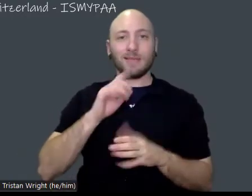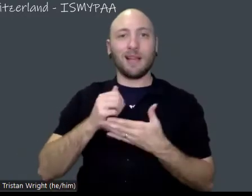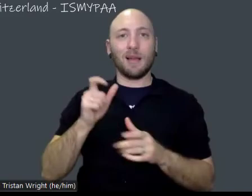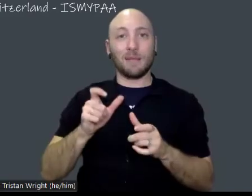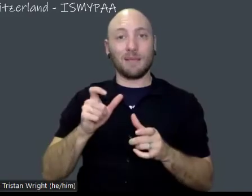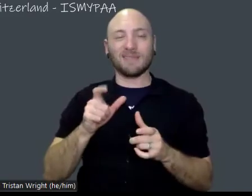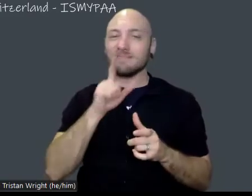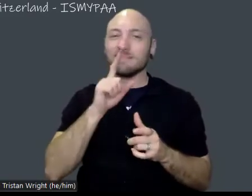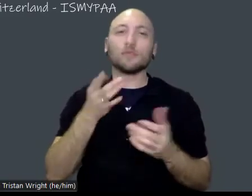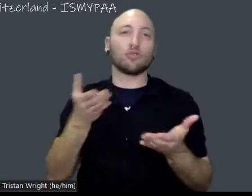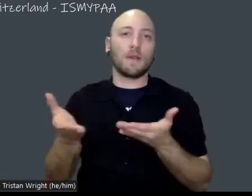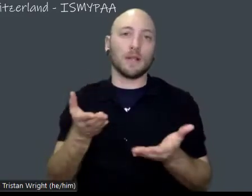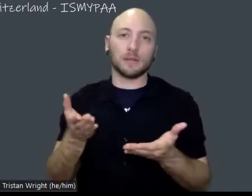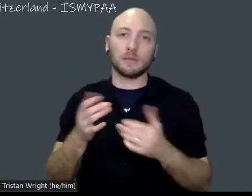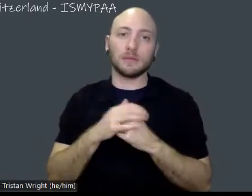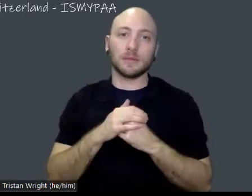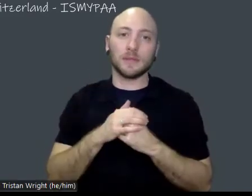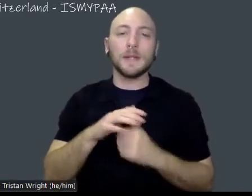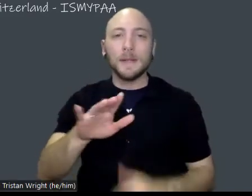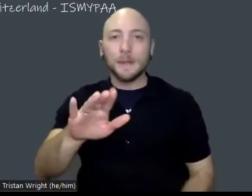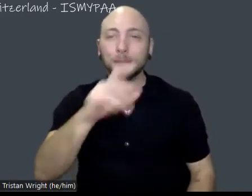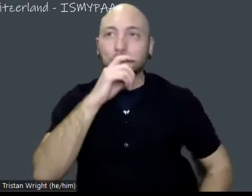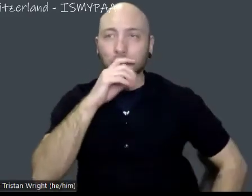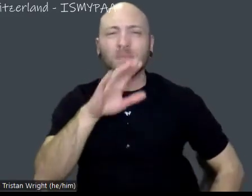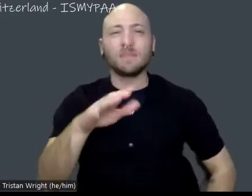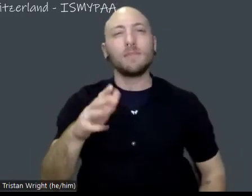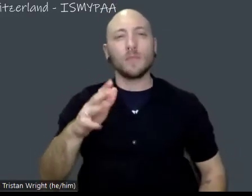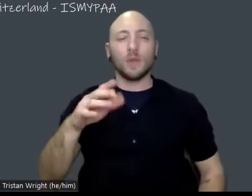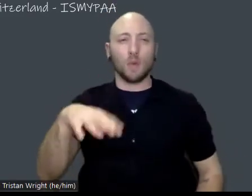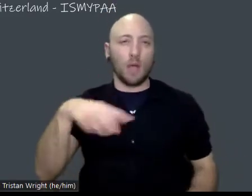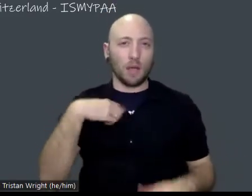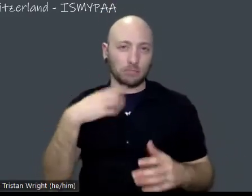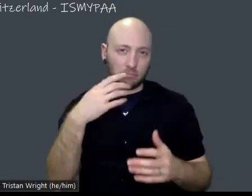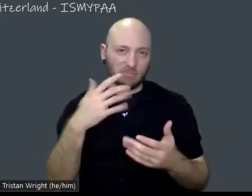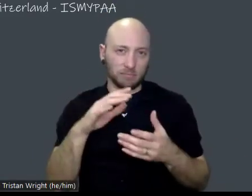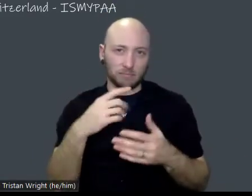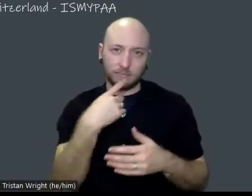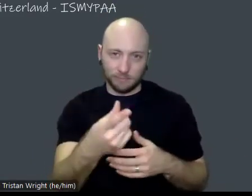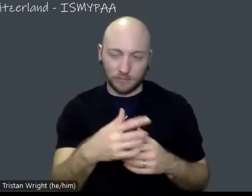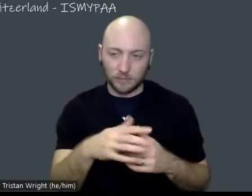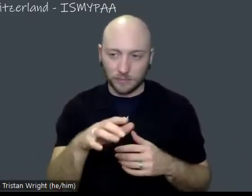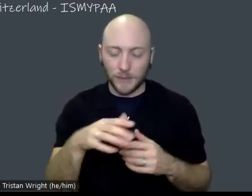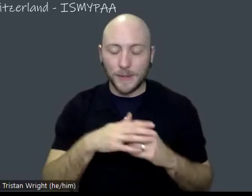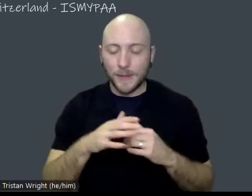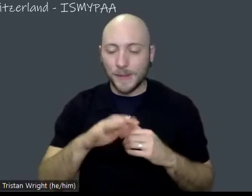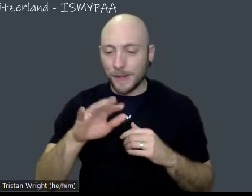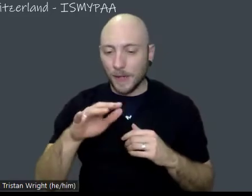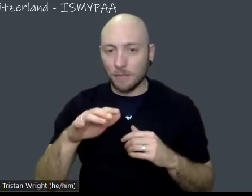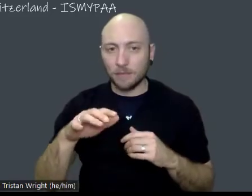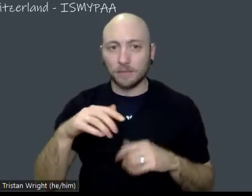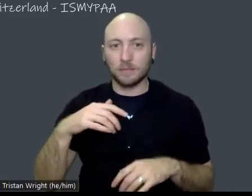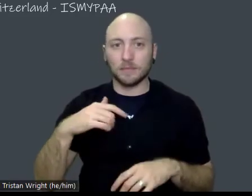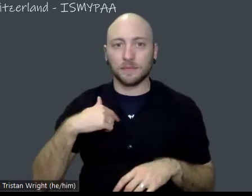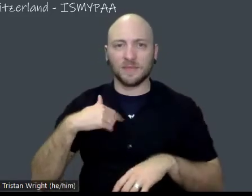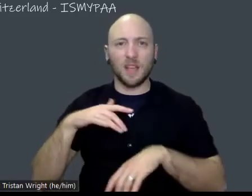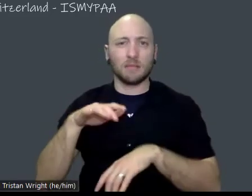service. So I've been, as I mentioned to you, going to AA meetings